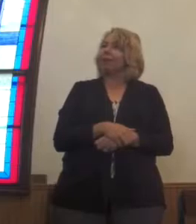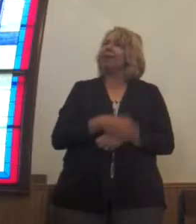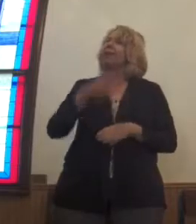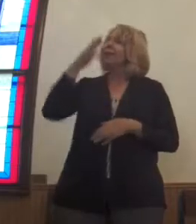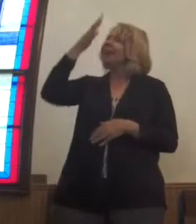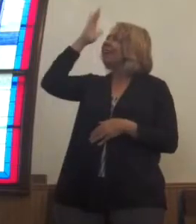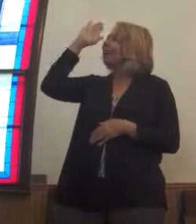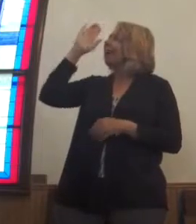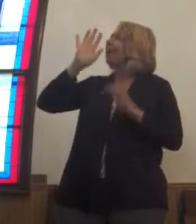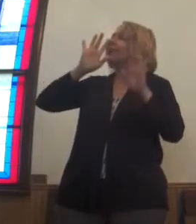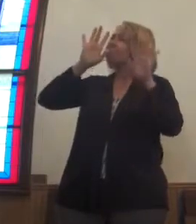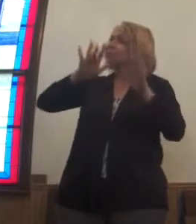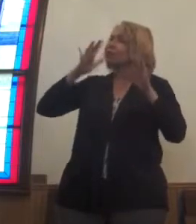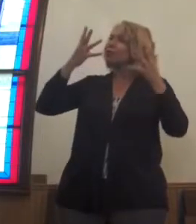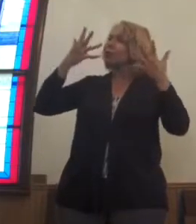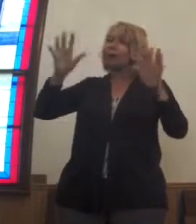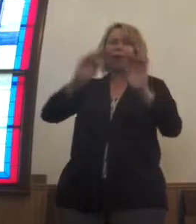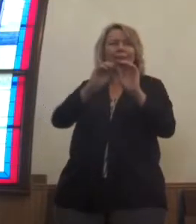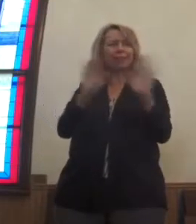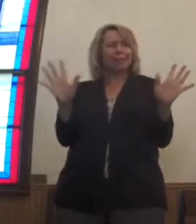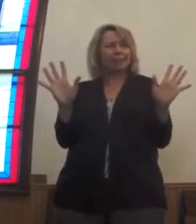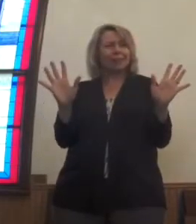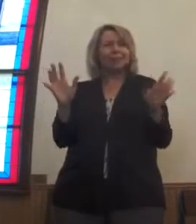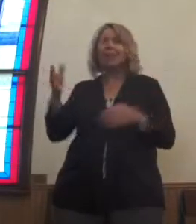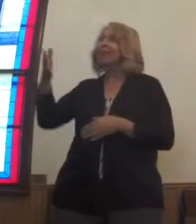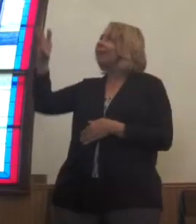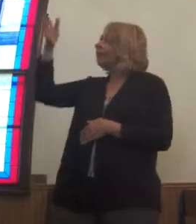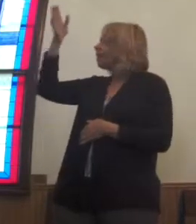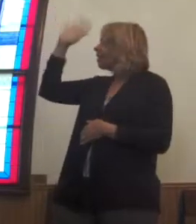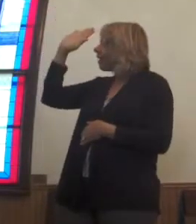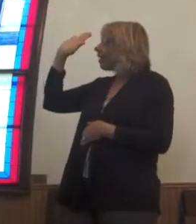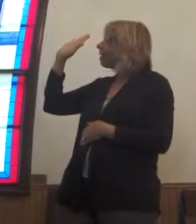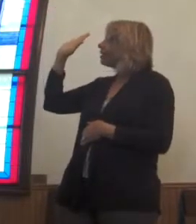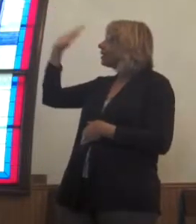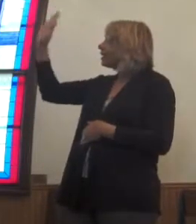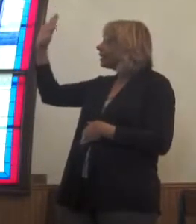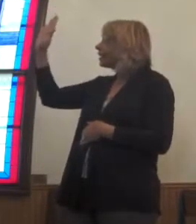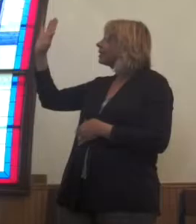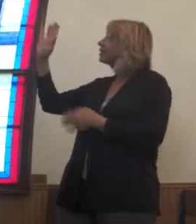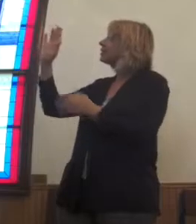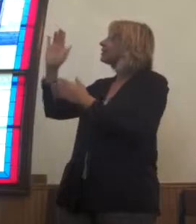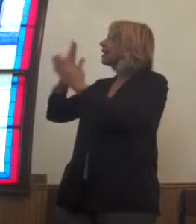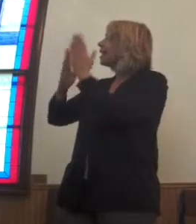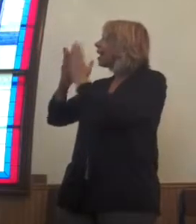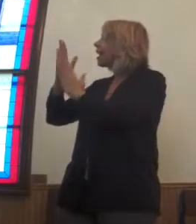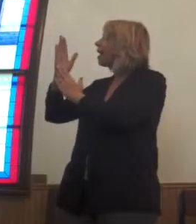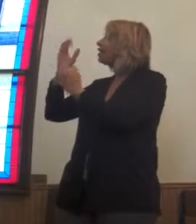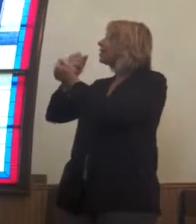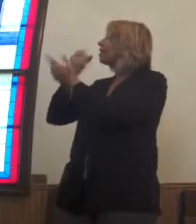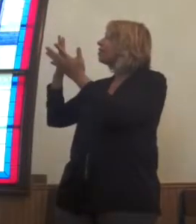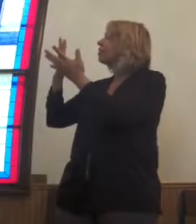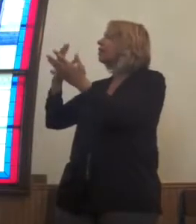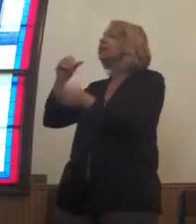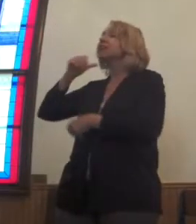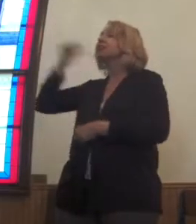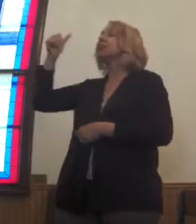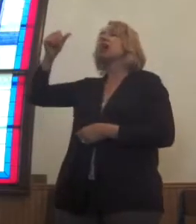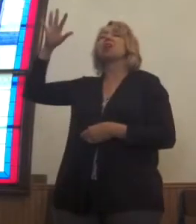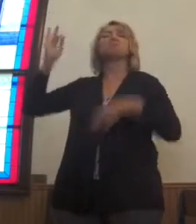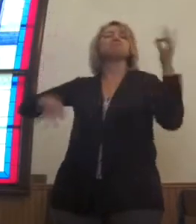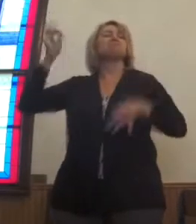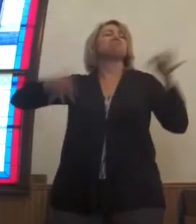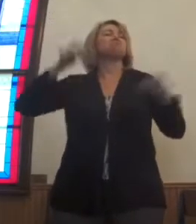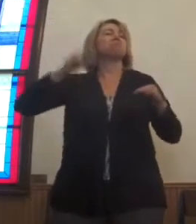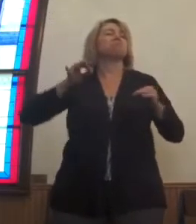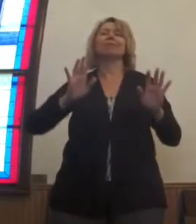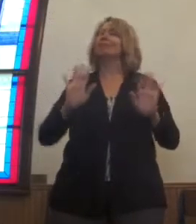for us, that the hand of God is the hand of God that holds back on the judgment of God.